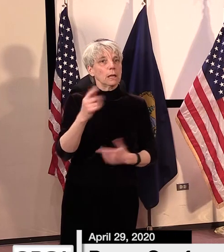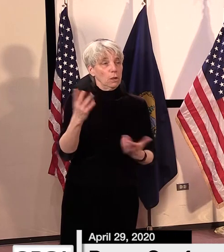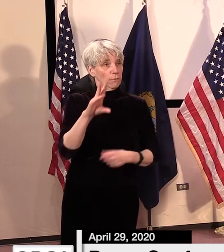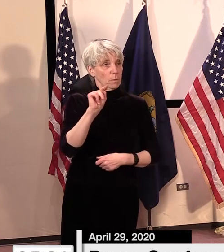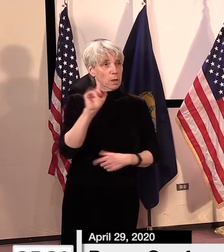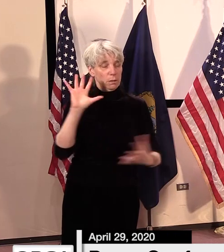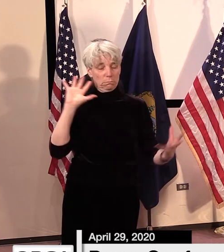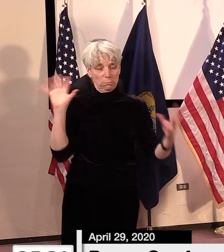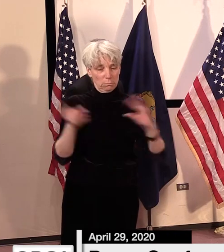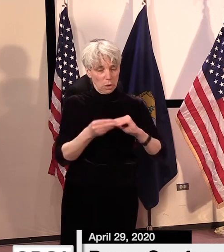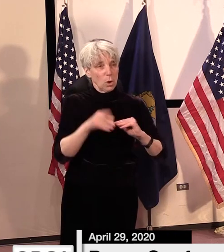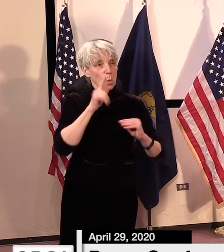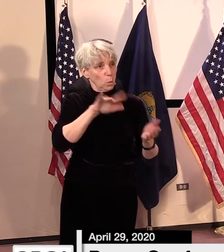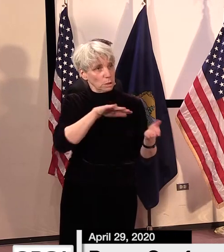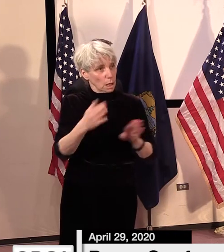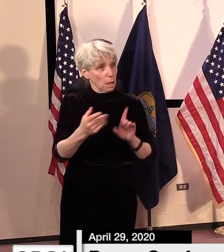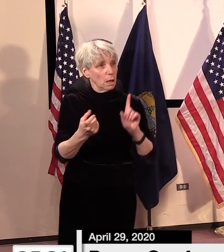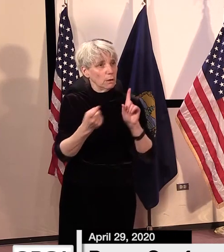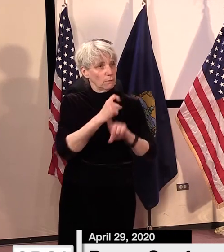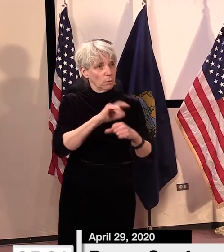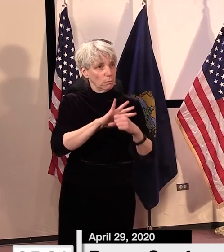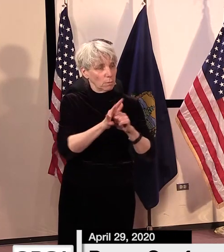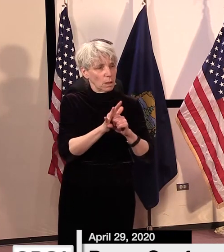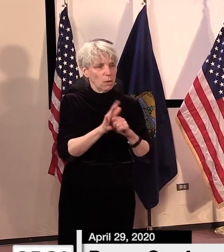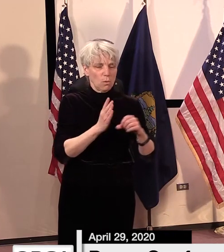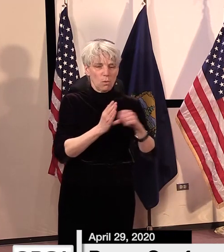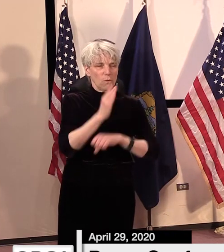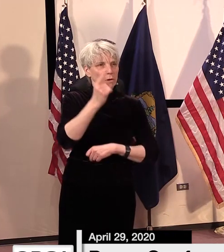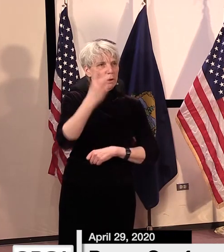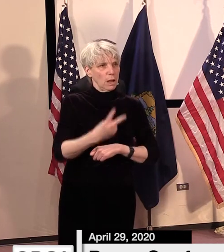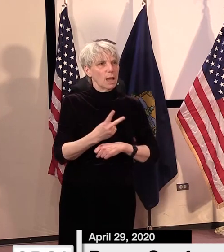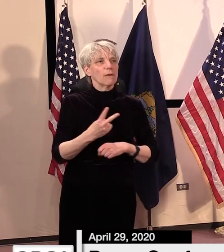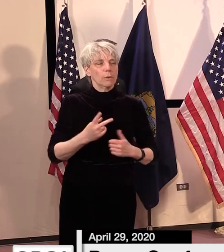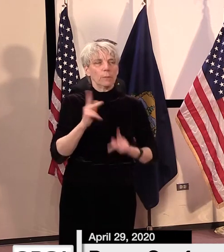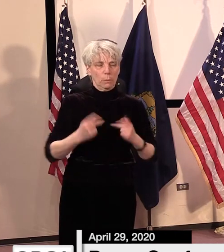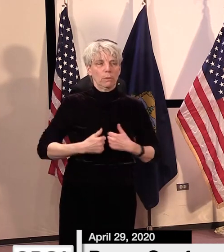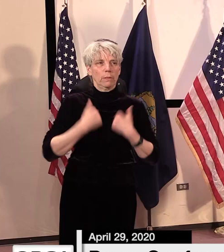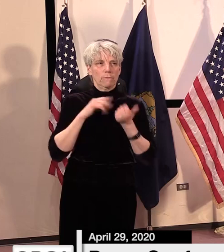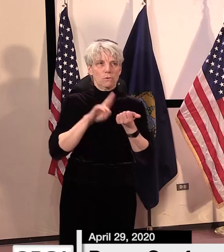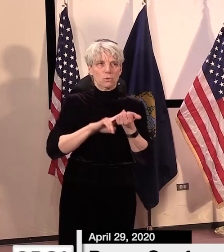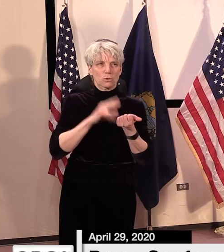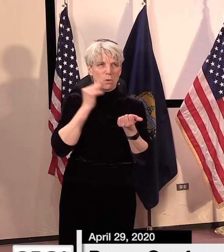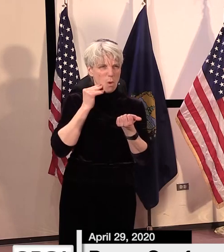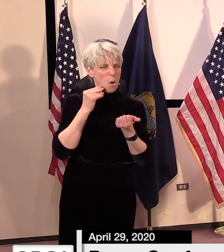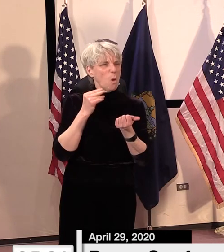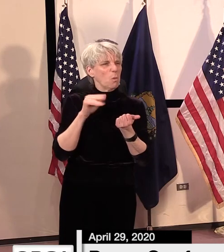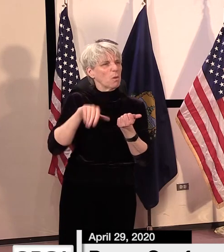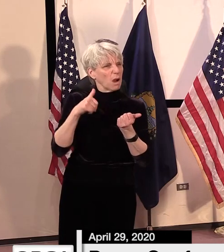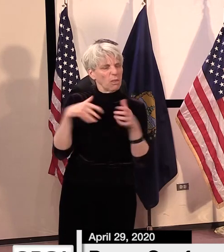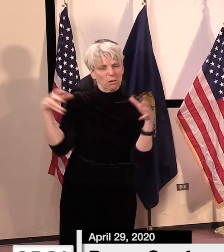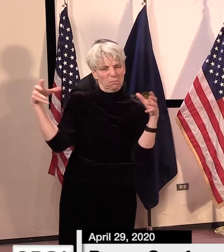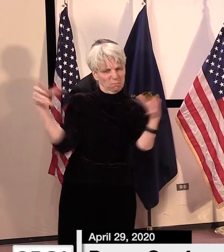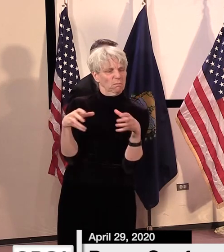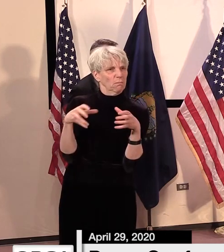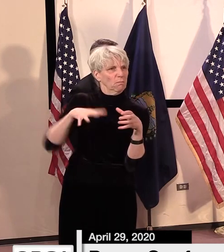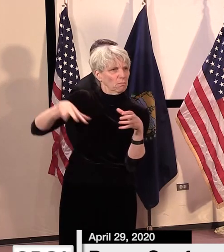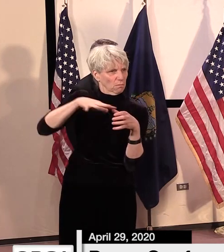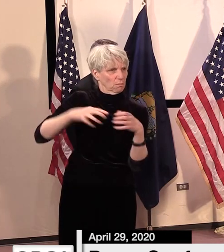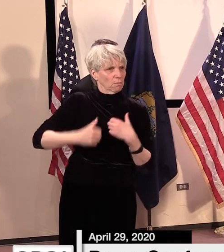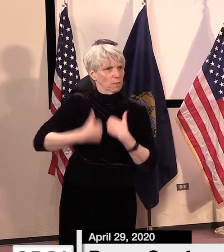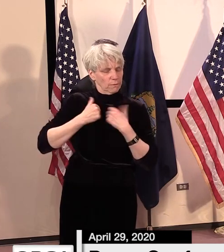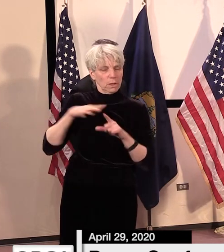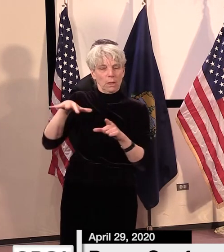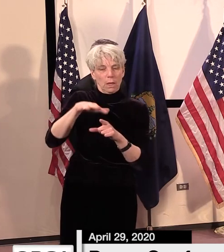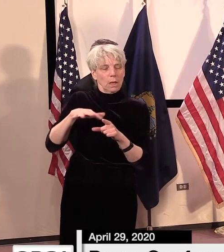care facilities. And I'm wondering, sort of knowing what we know now, when you look back, do you think that the administration might have acted